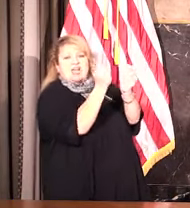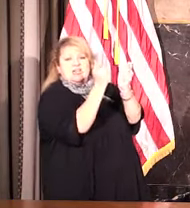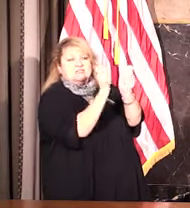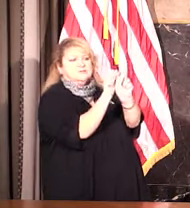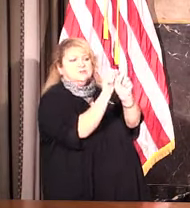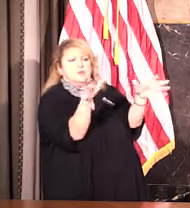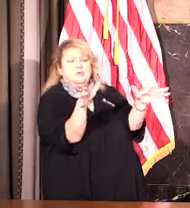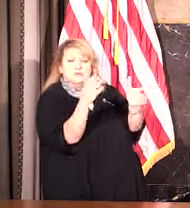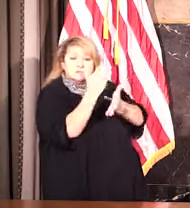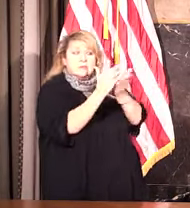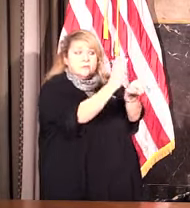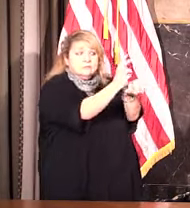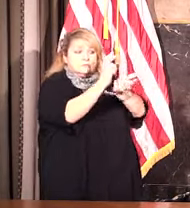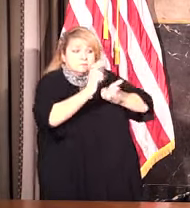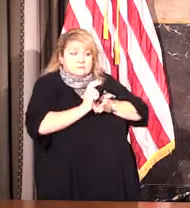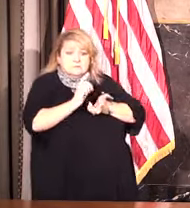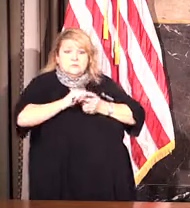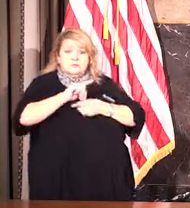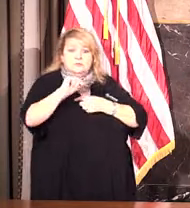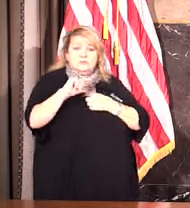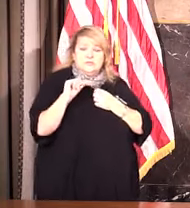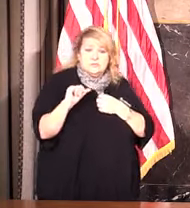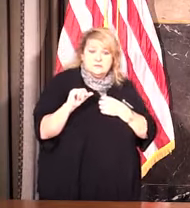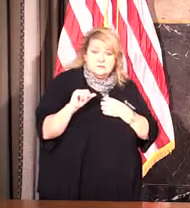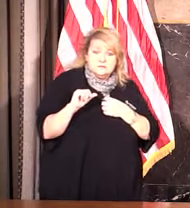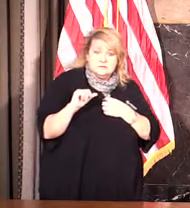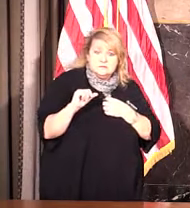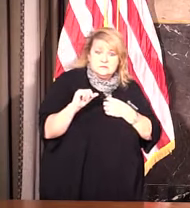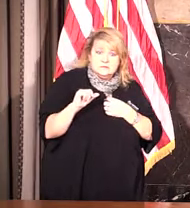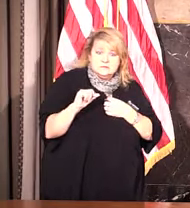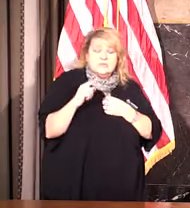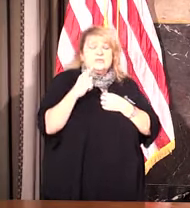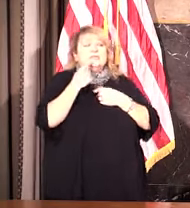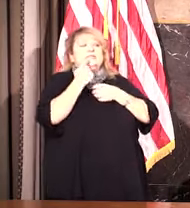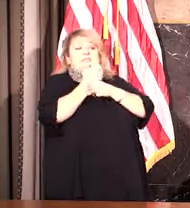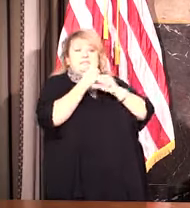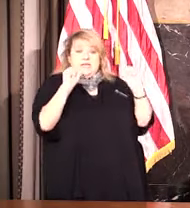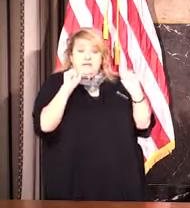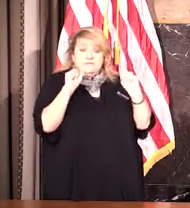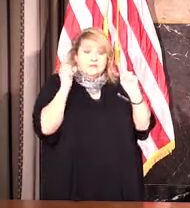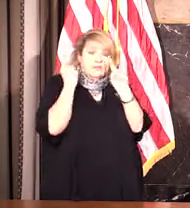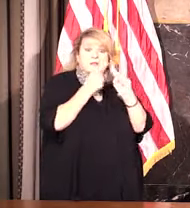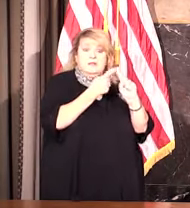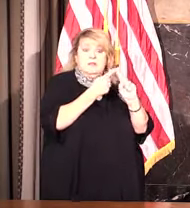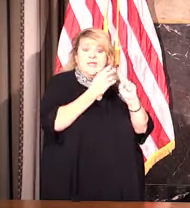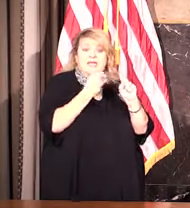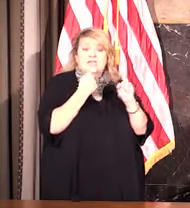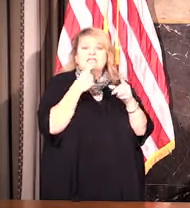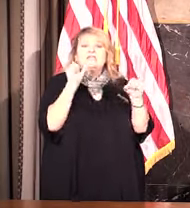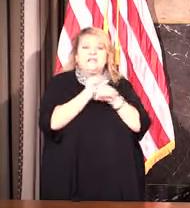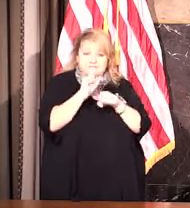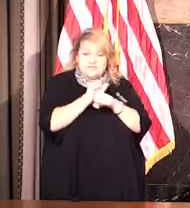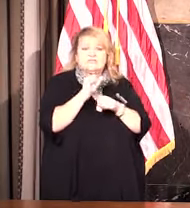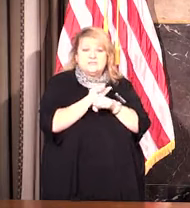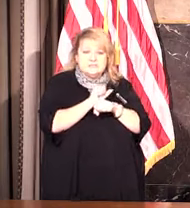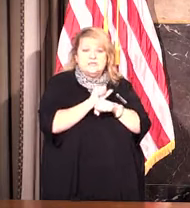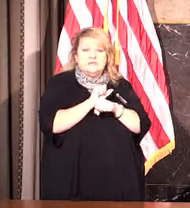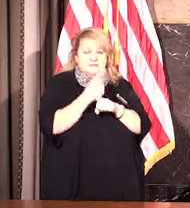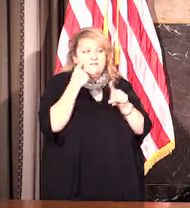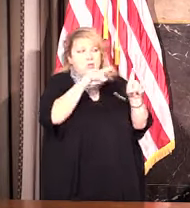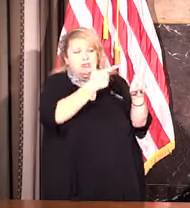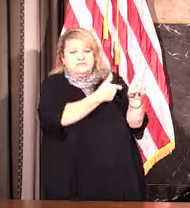that safety and efficacy will be there for these vaccines once we have them here in Louisiana